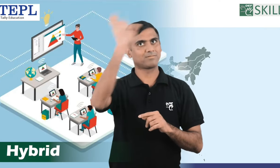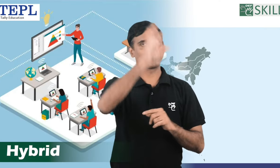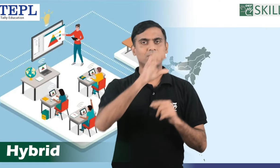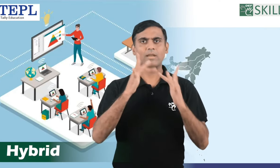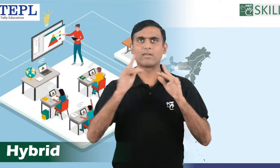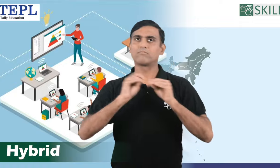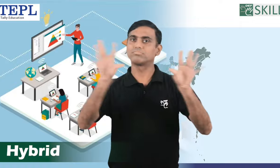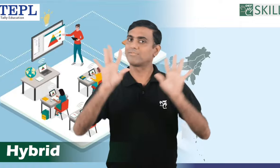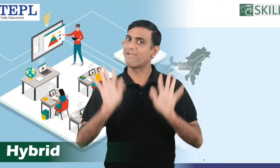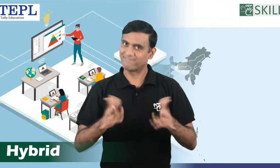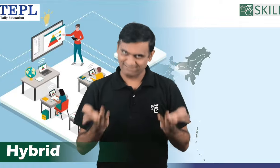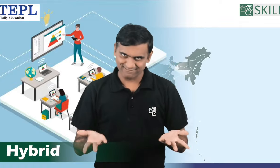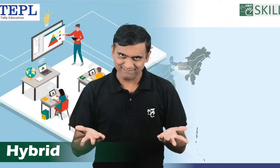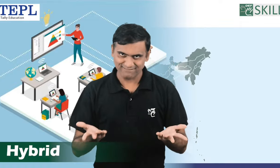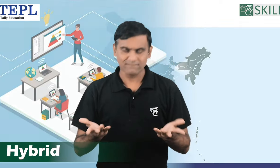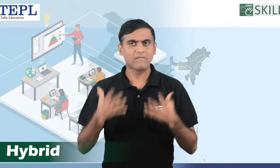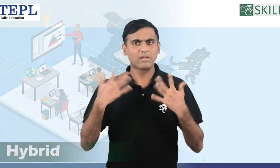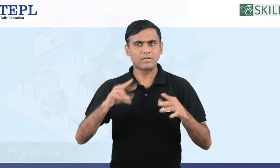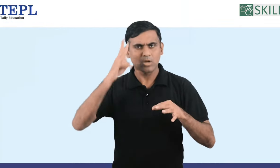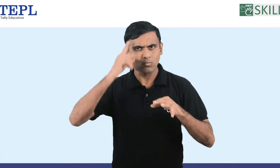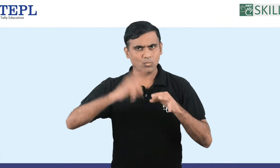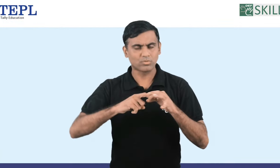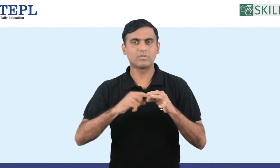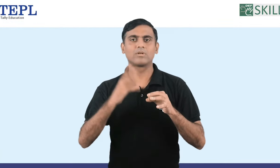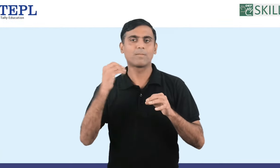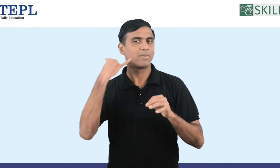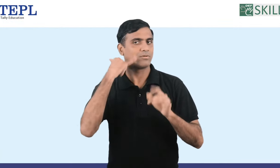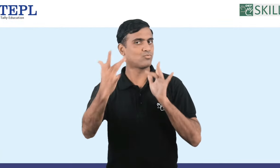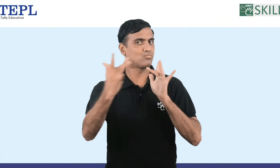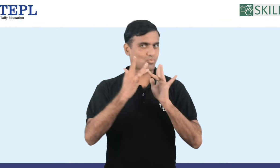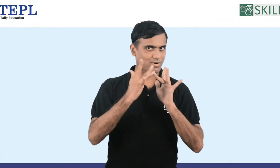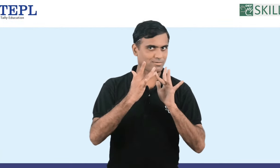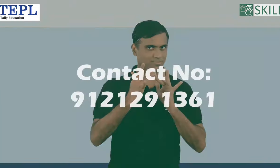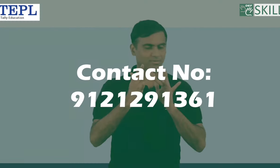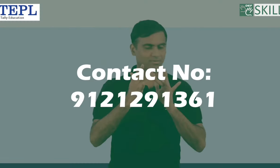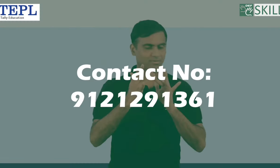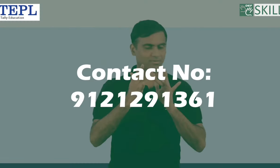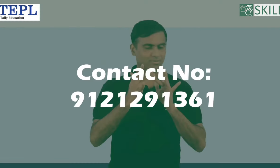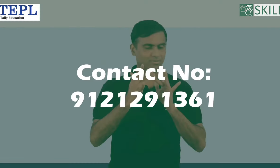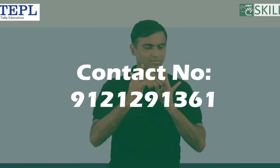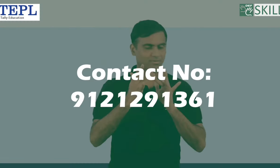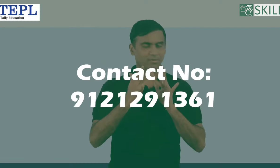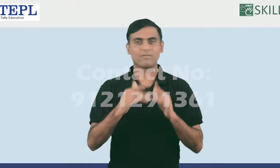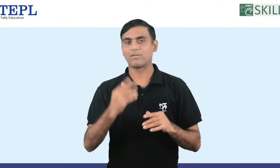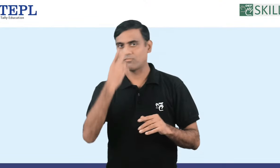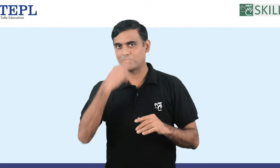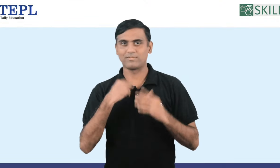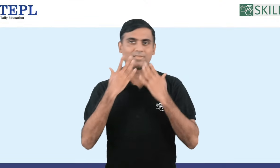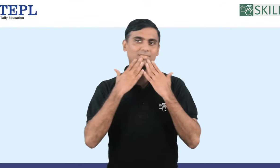for you to access tally courses if you have any queries contact us on thank you for watching me